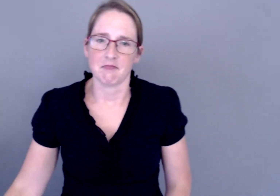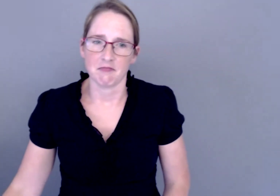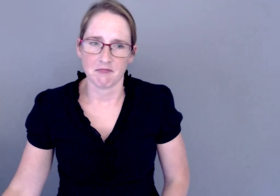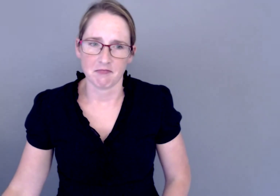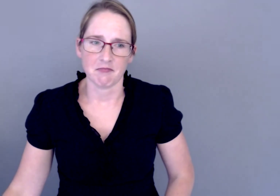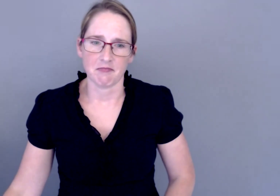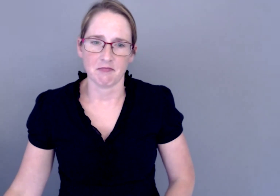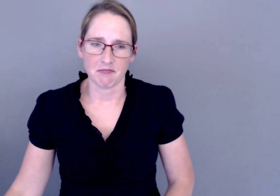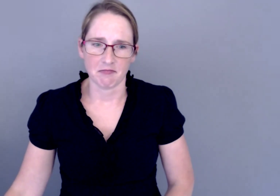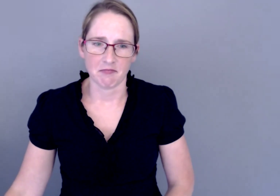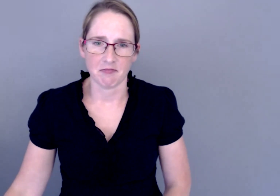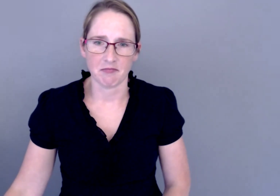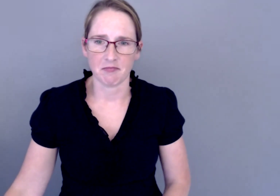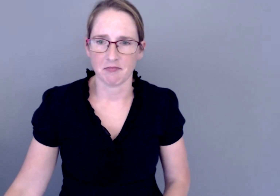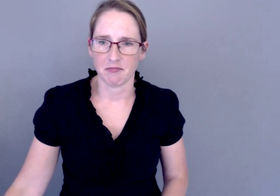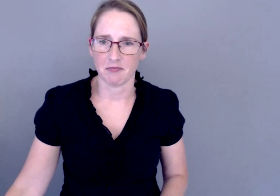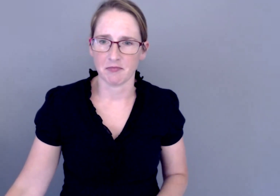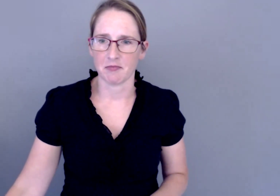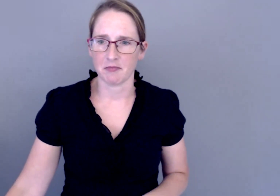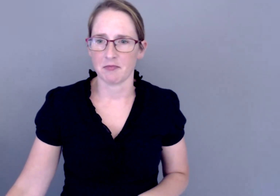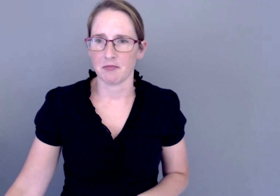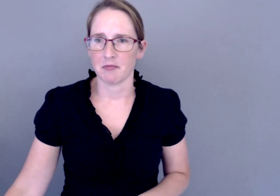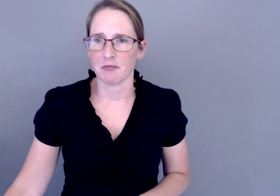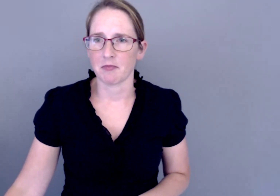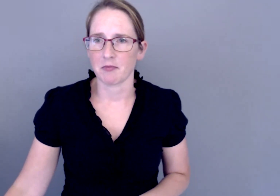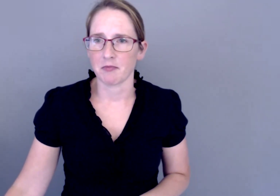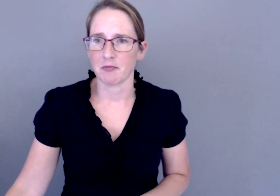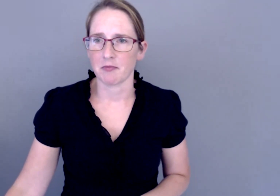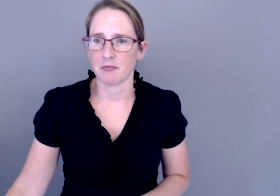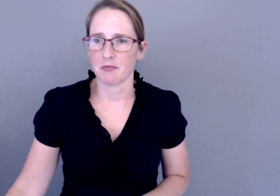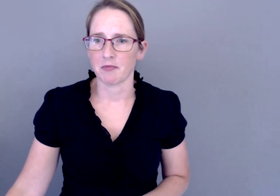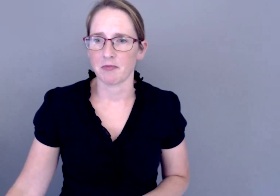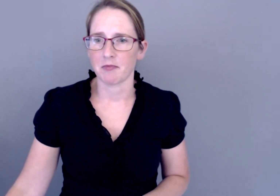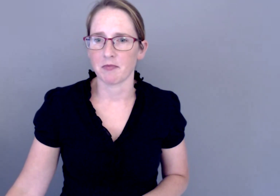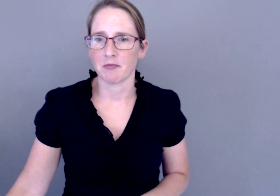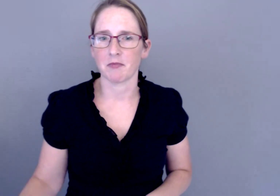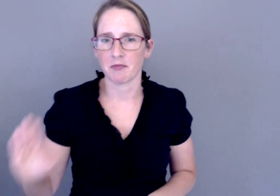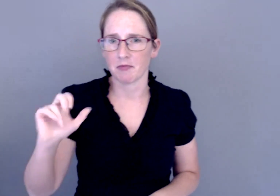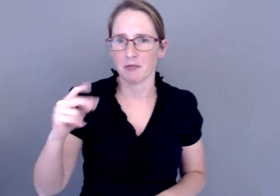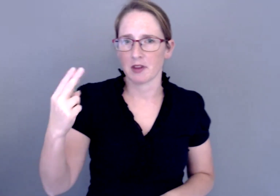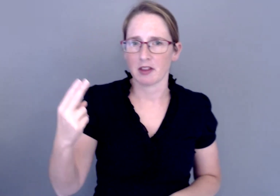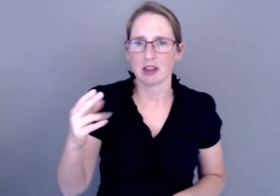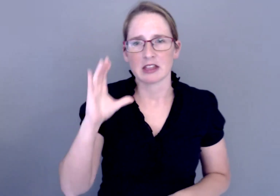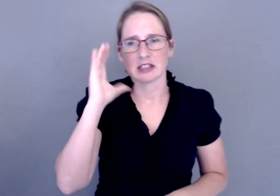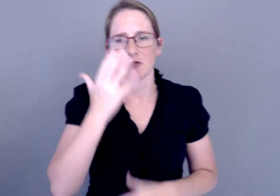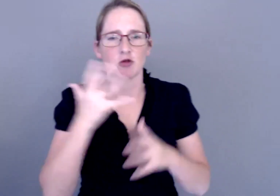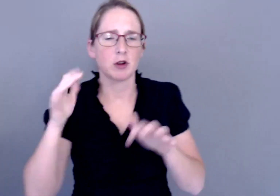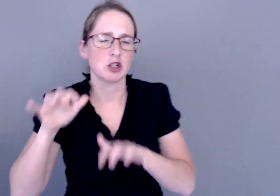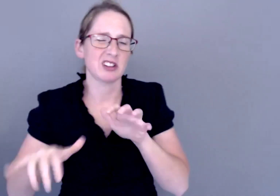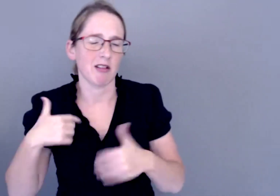Totally. Beth, you have your hand up. Sorry, I just thought of something else, but it would seem like too much to type, which is